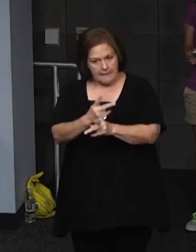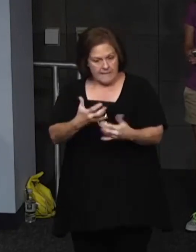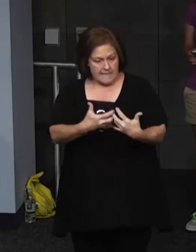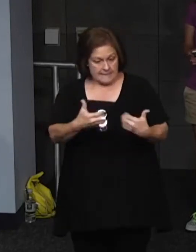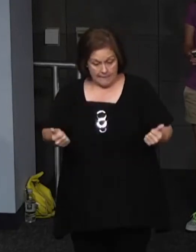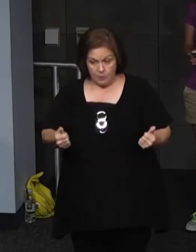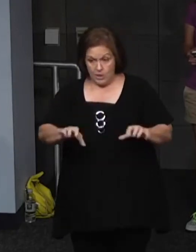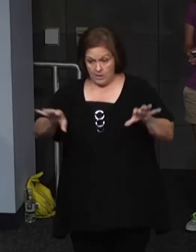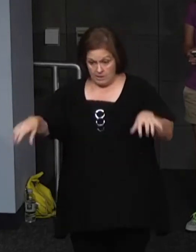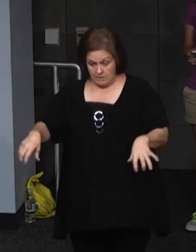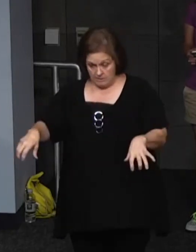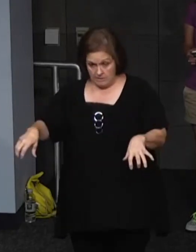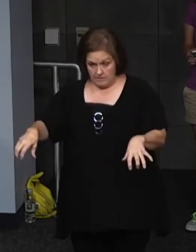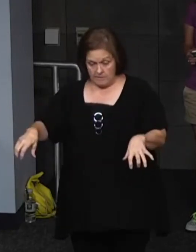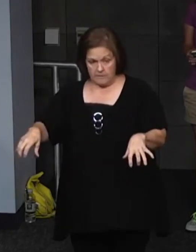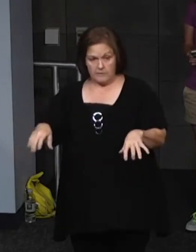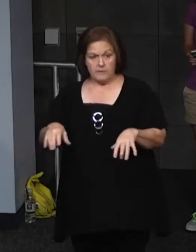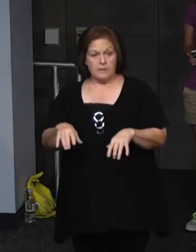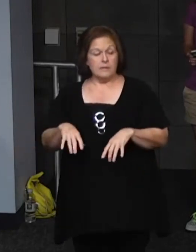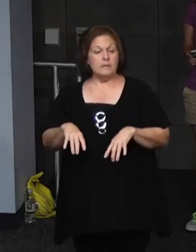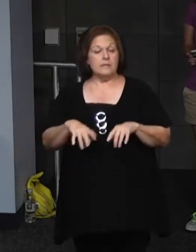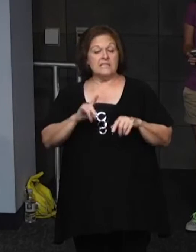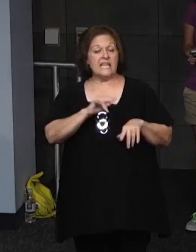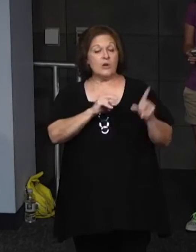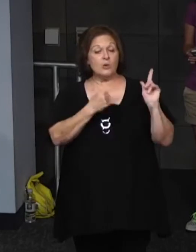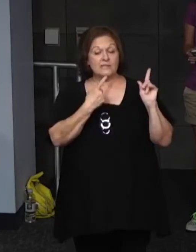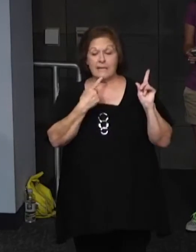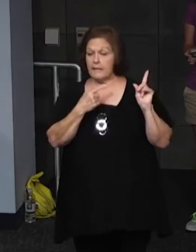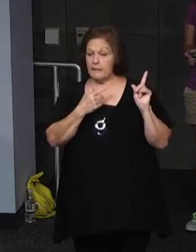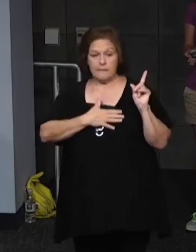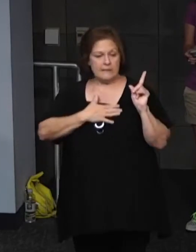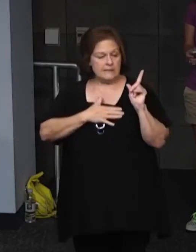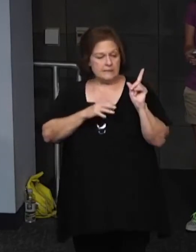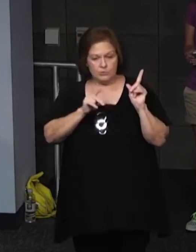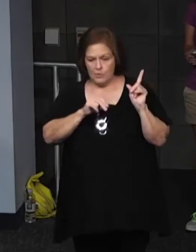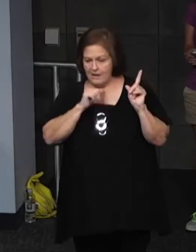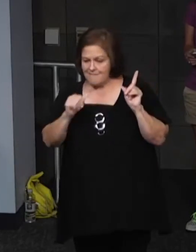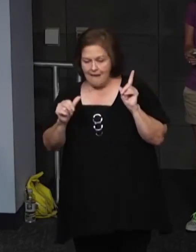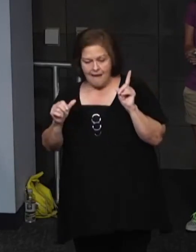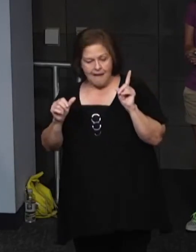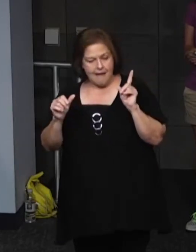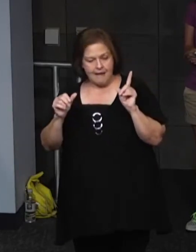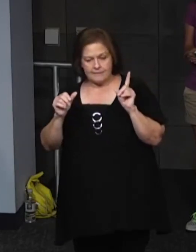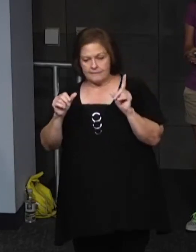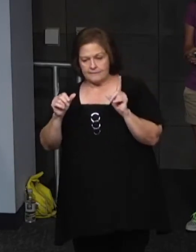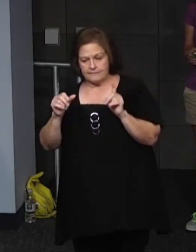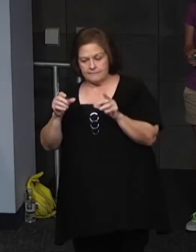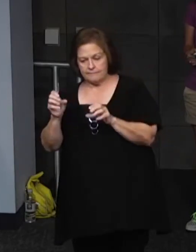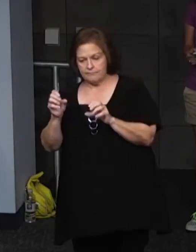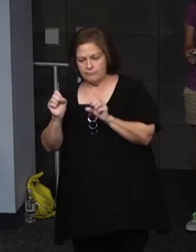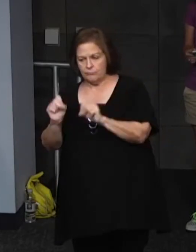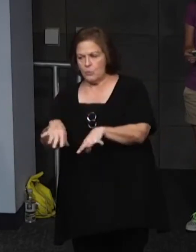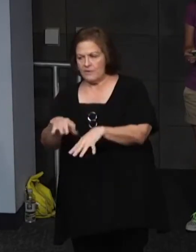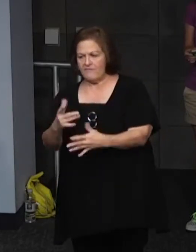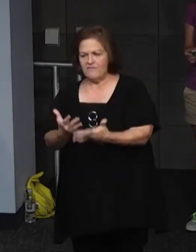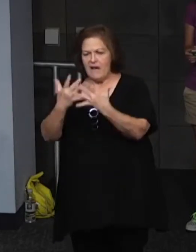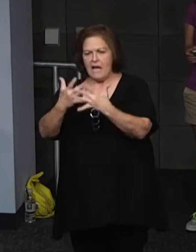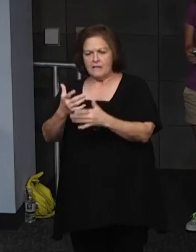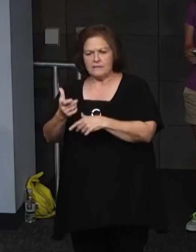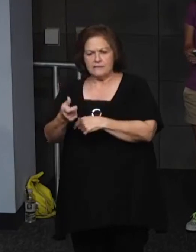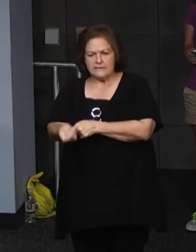stressed today at one of our calls, do not put it near your fire extinguisher. We need the fire trucks to be able to have access to that